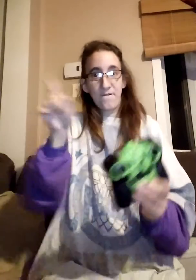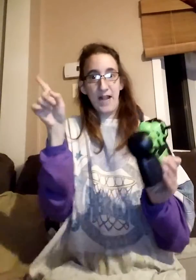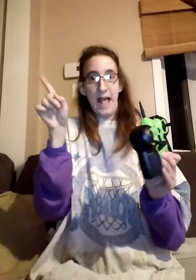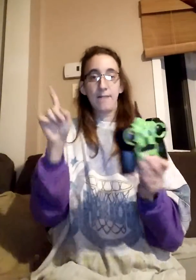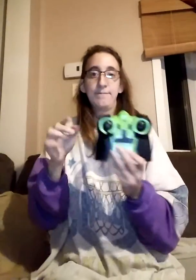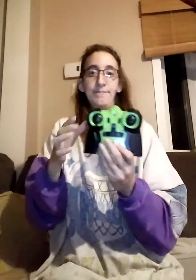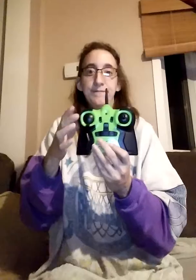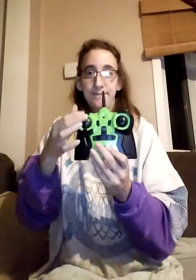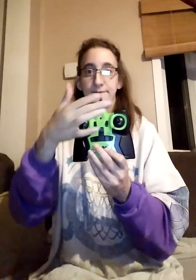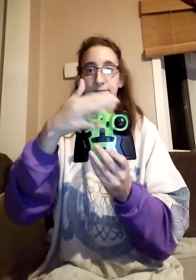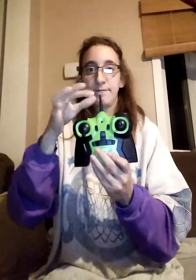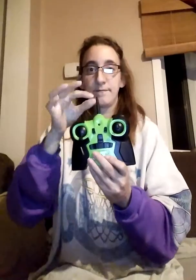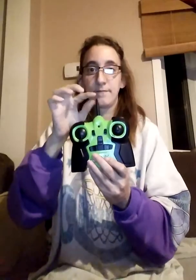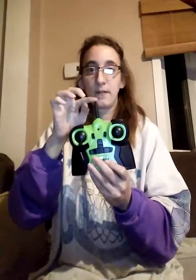McQuaid. That's Brad.